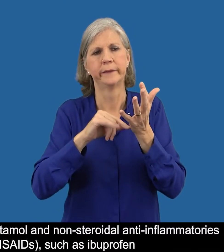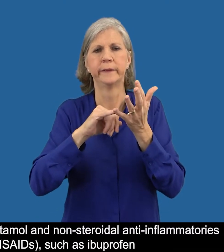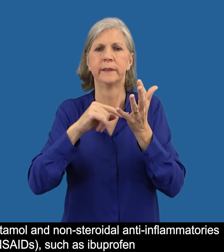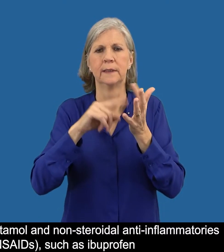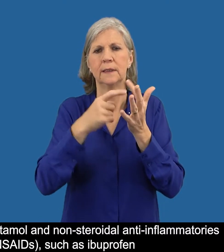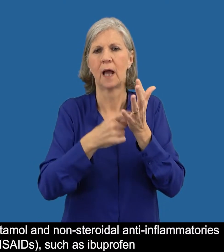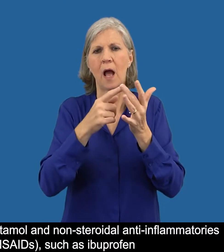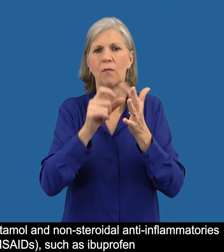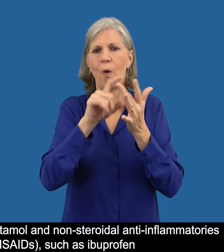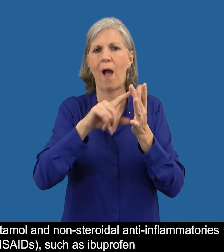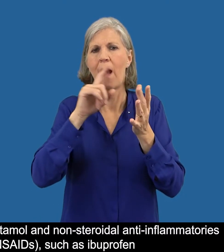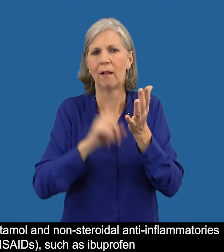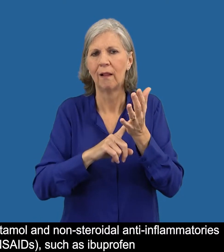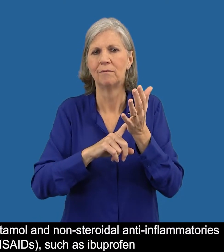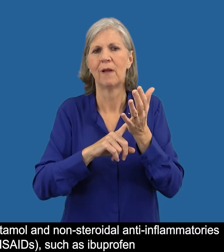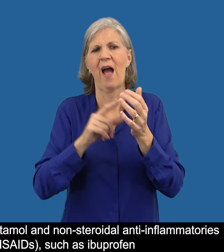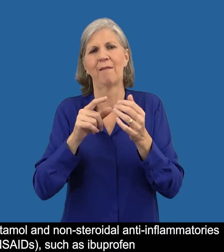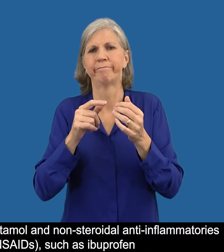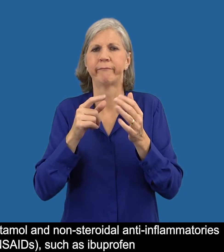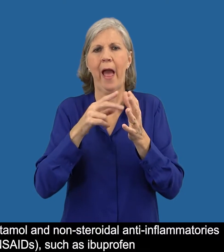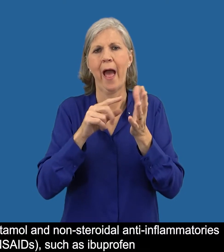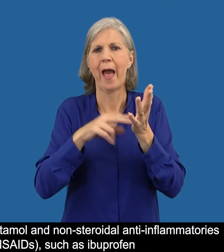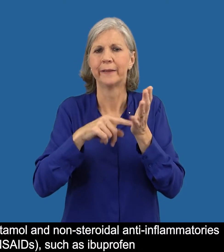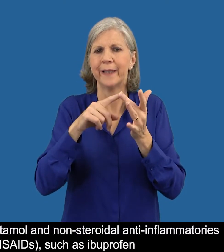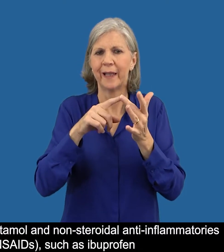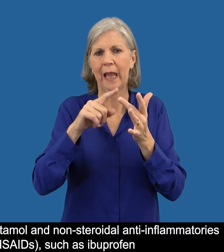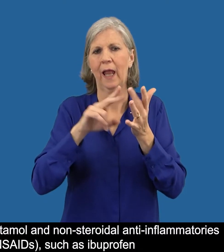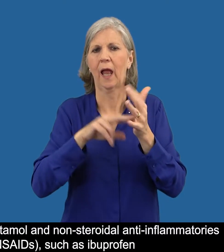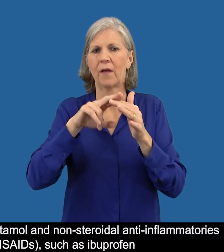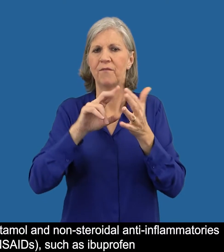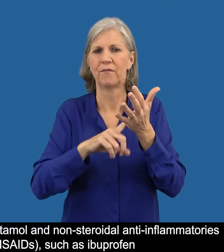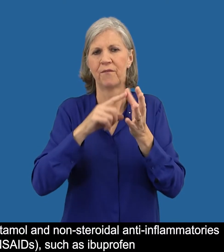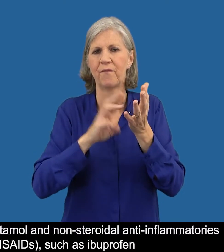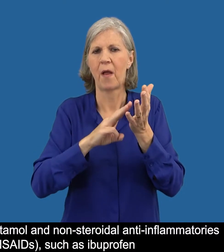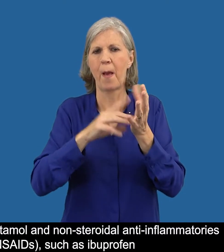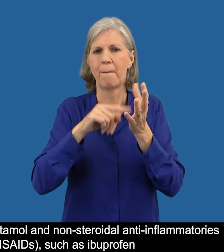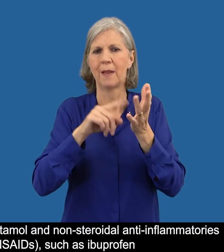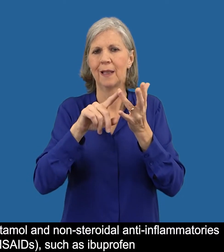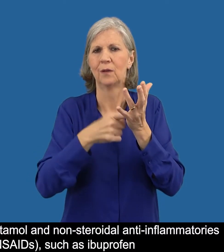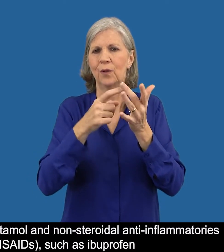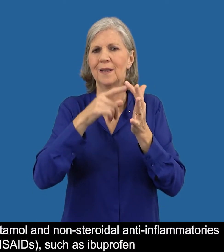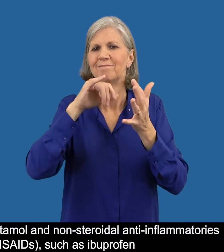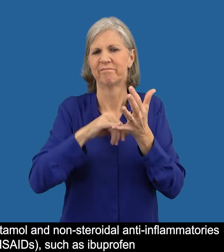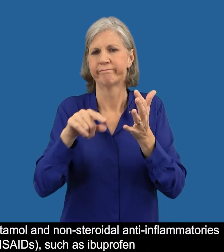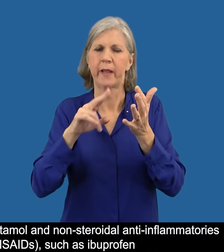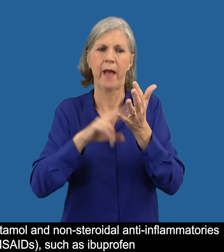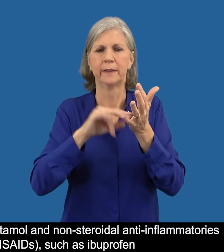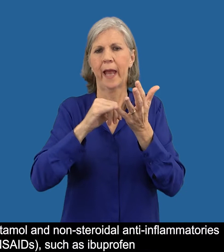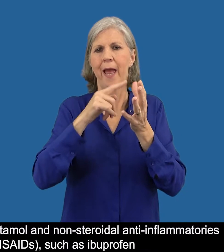Paracetamol and non-steroidal anti-inflammatories, NSAIDs, such as ibuprofen and naproxen, can help reduce your